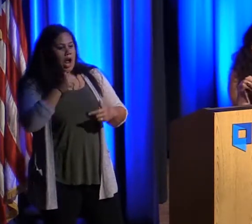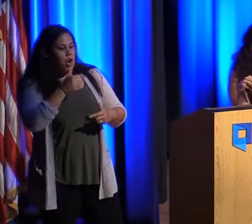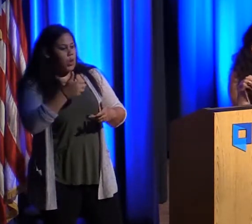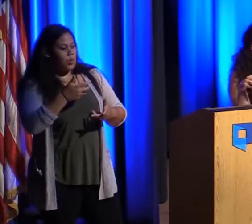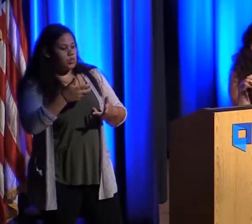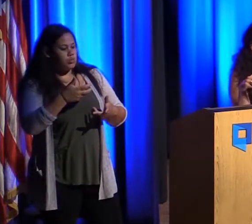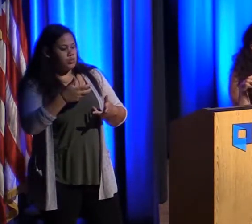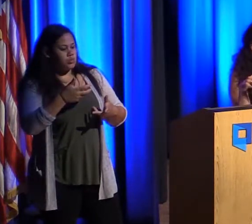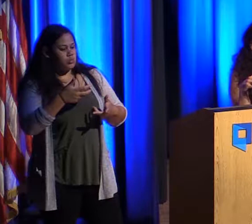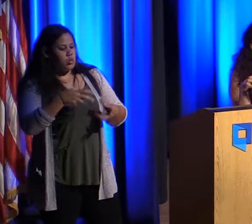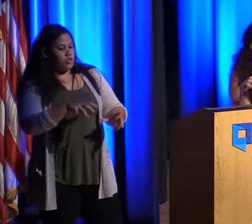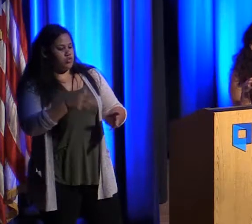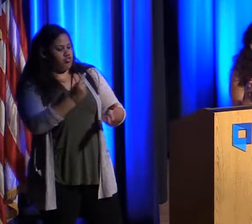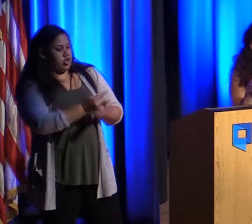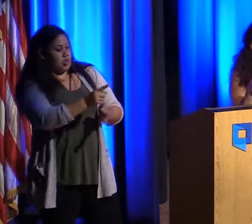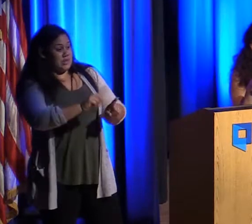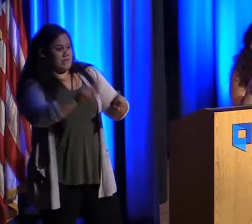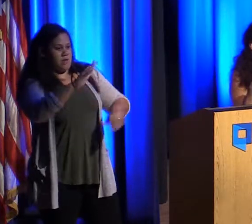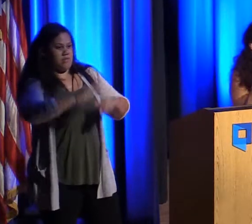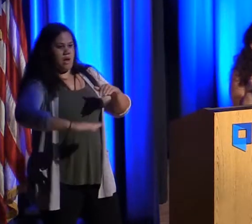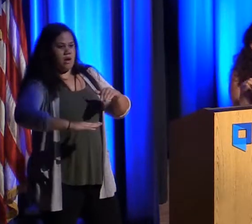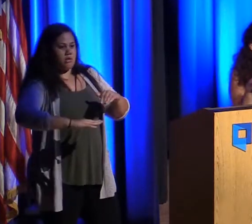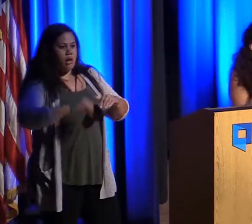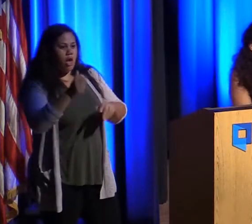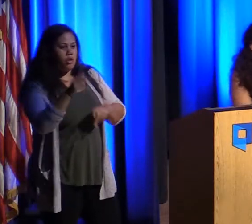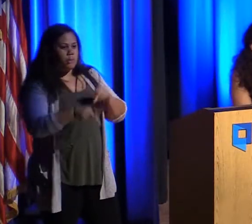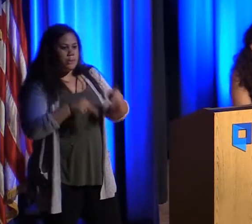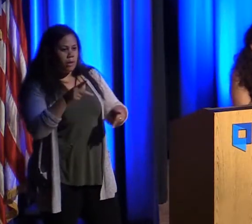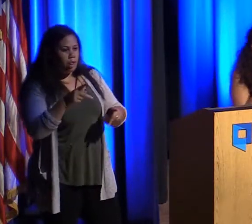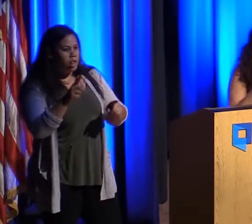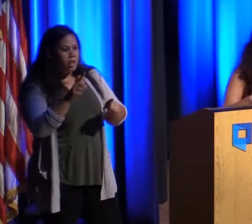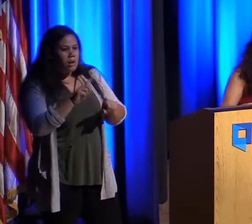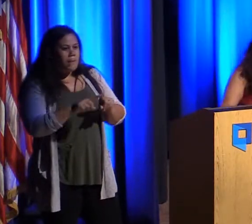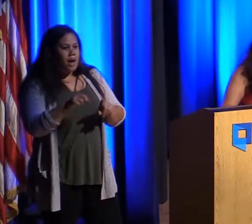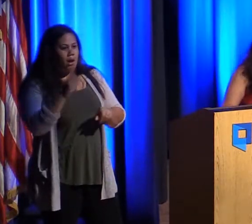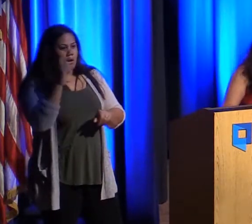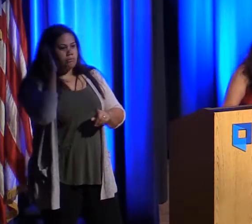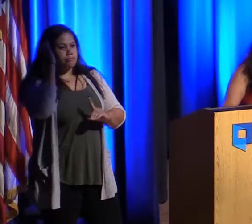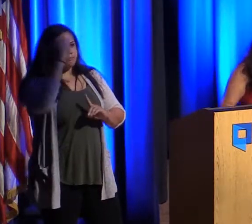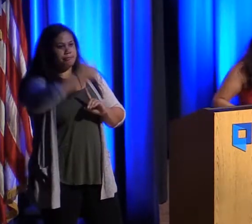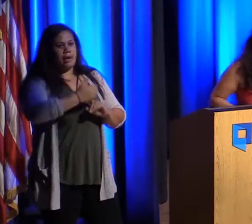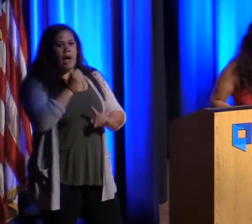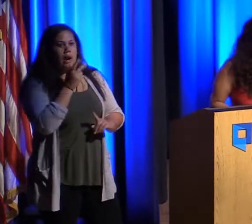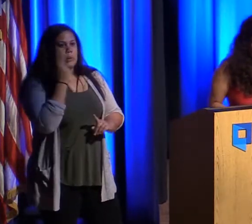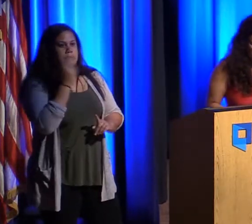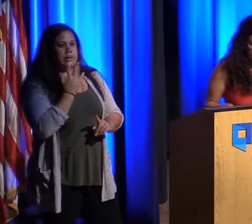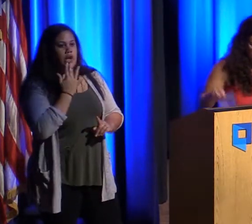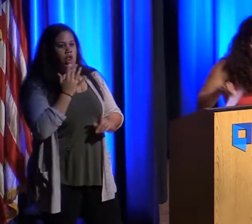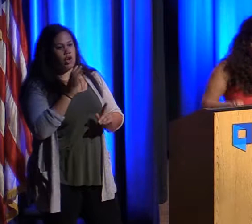your ethnicity. But to pretend that you don't see color is very, very problematic.